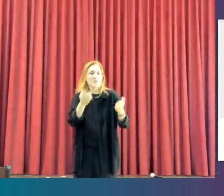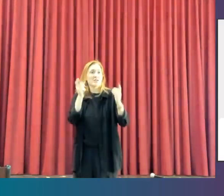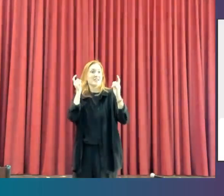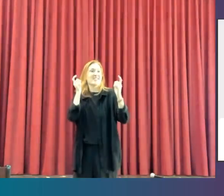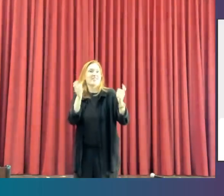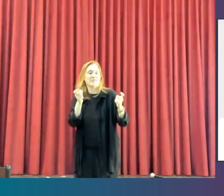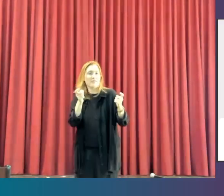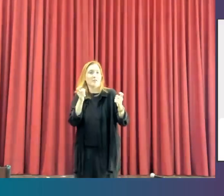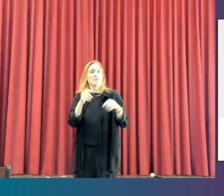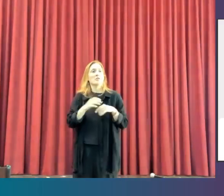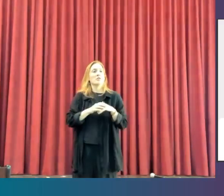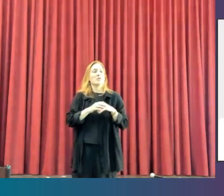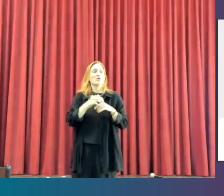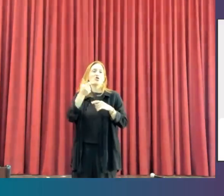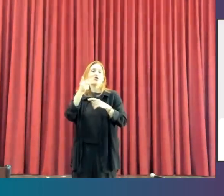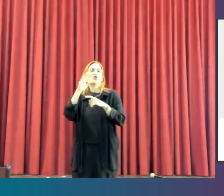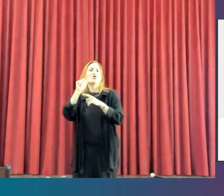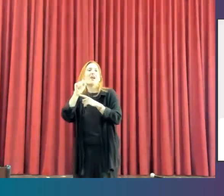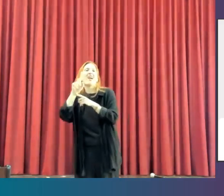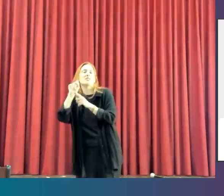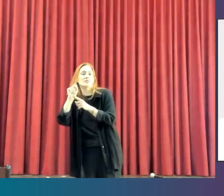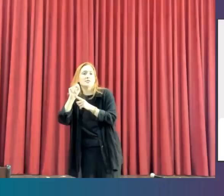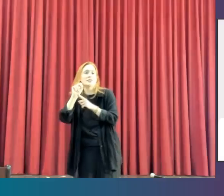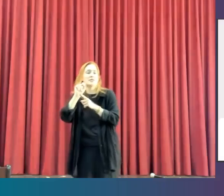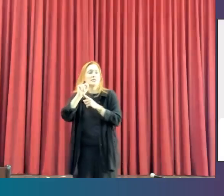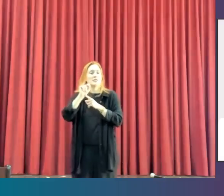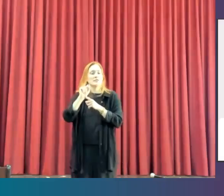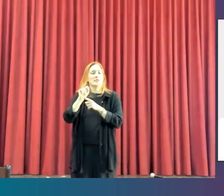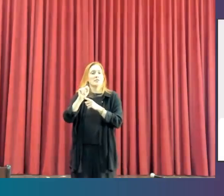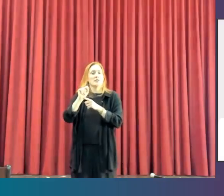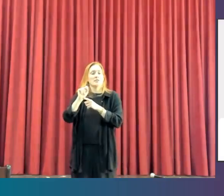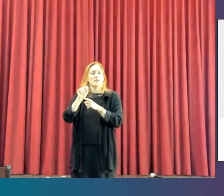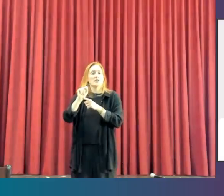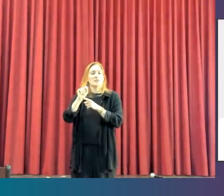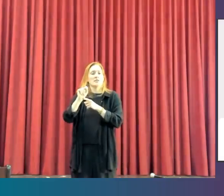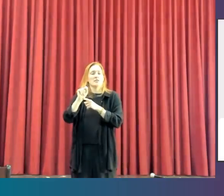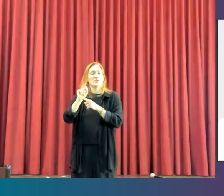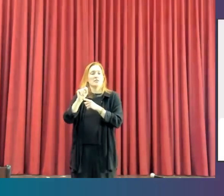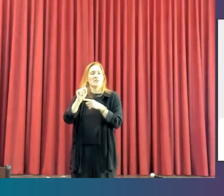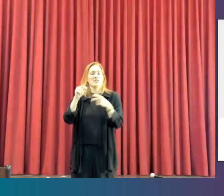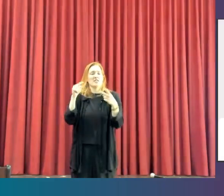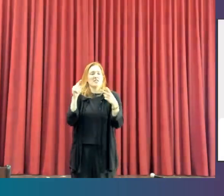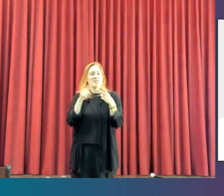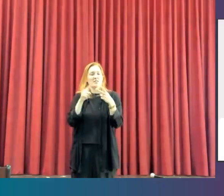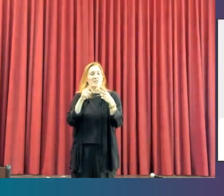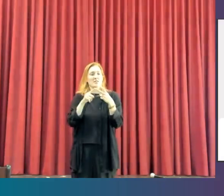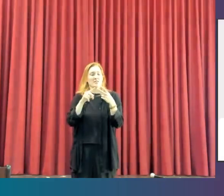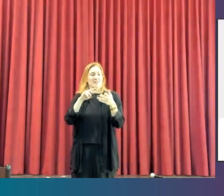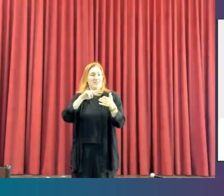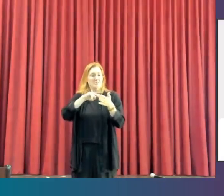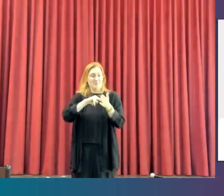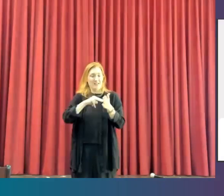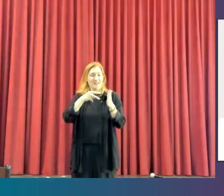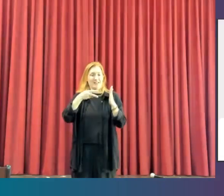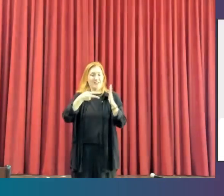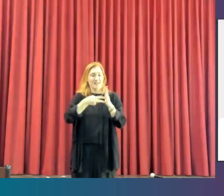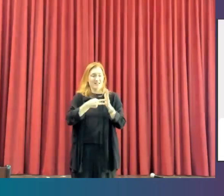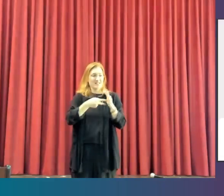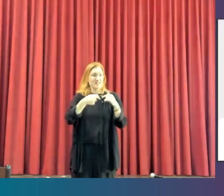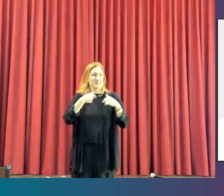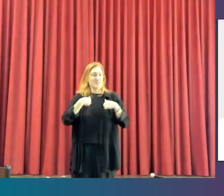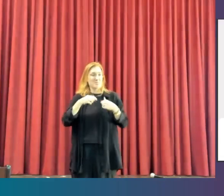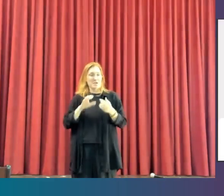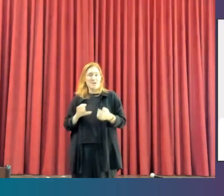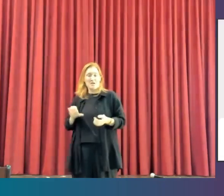would it not create an excessive, a substantial, big administrative or